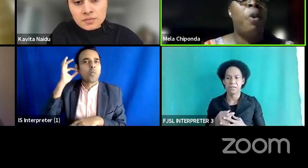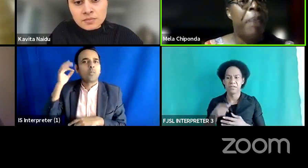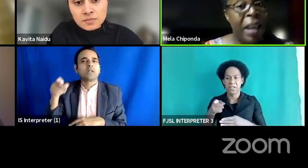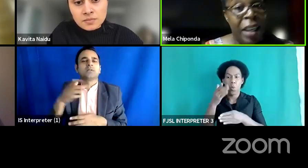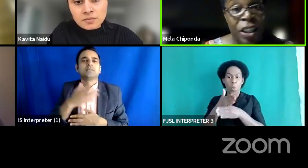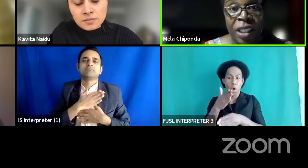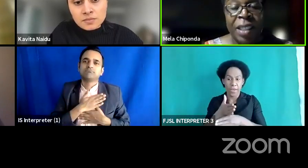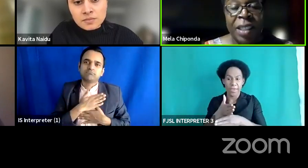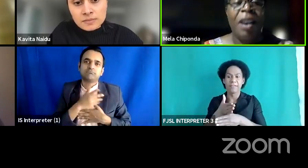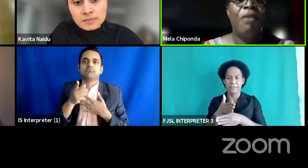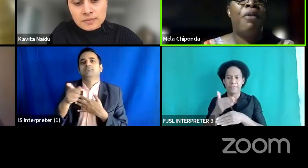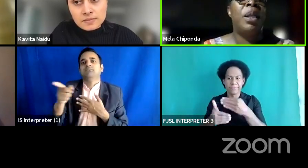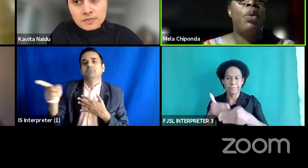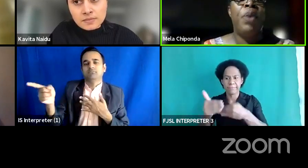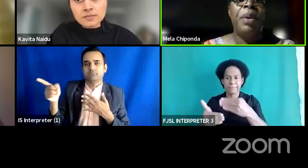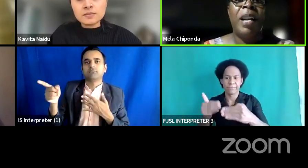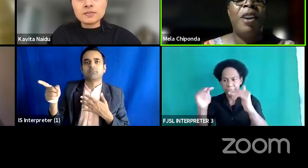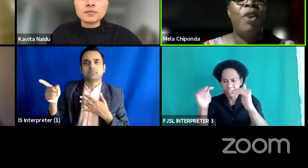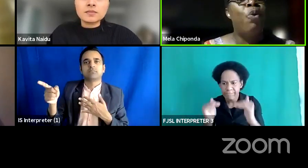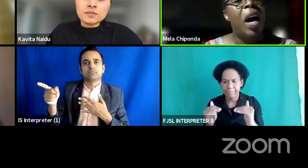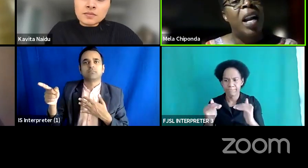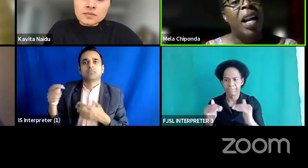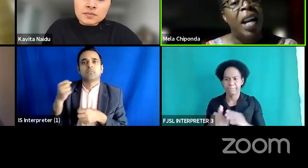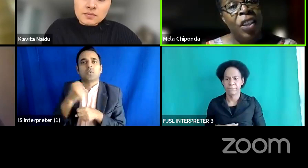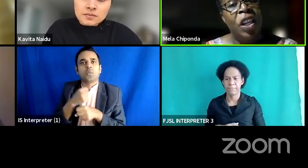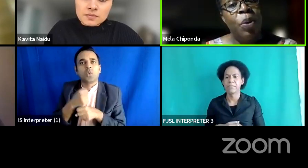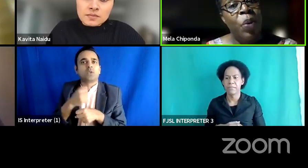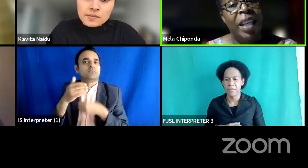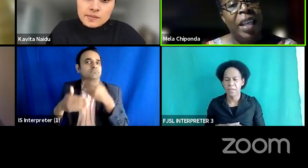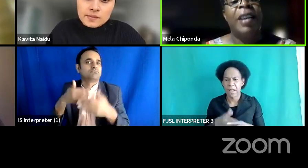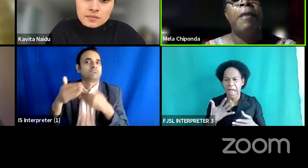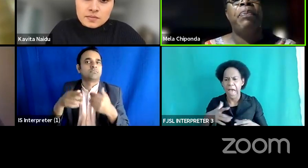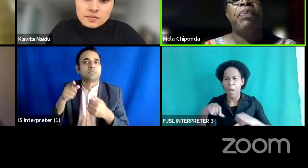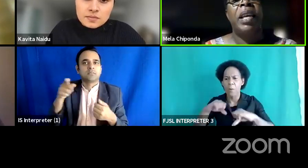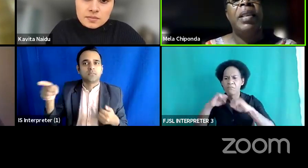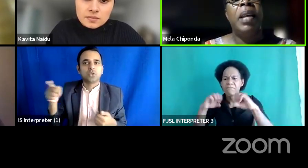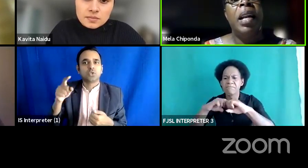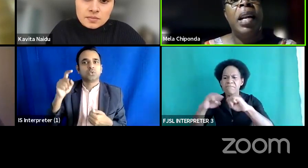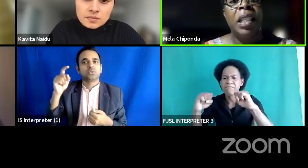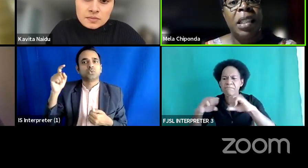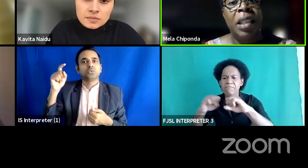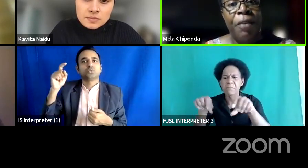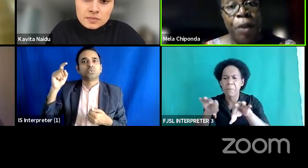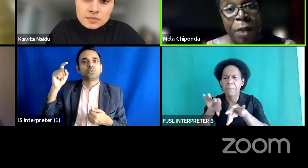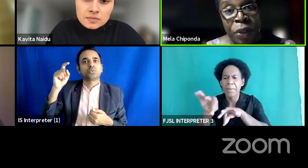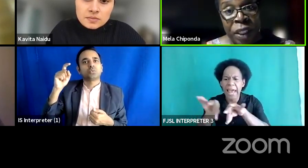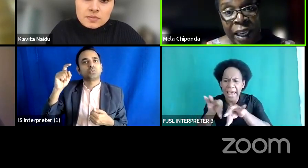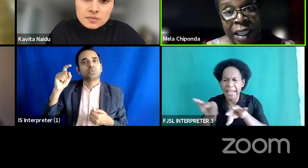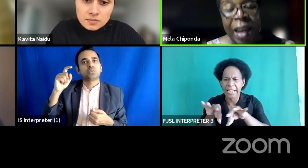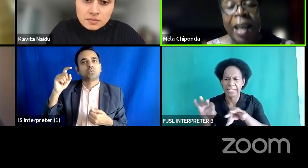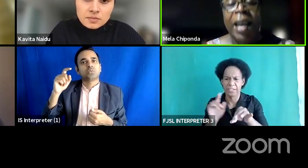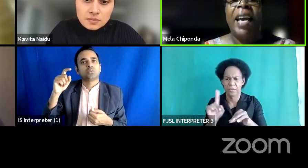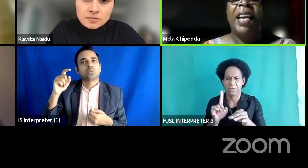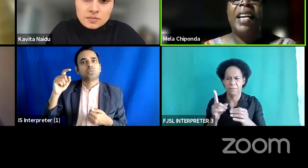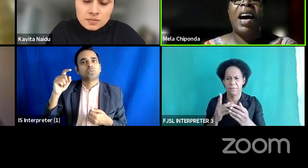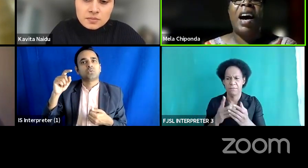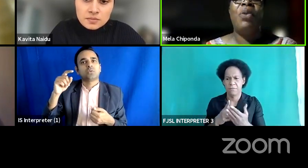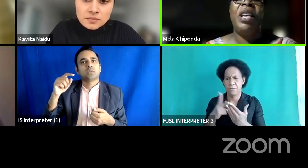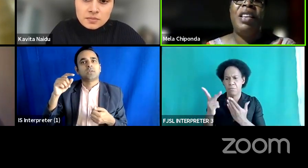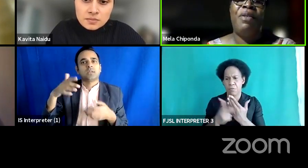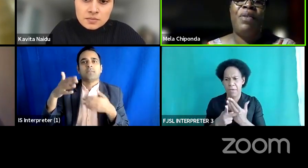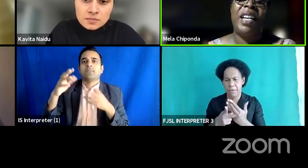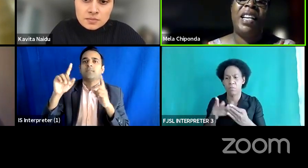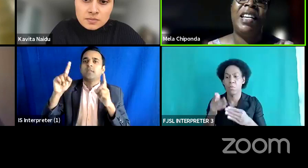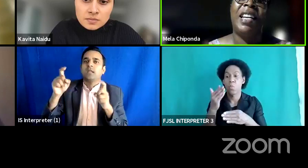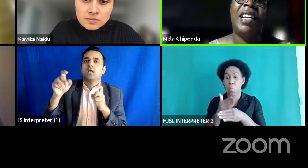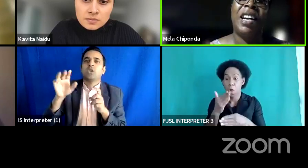how there were no packages for the women who are largely working in the less formal sector, and